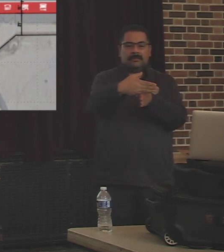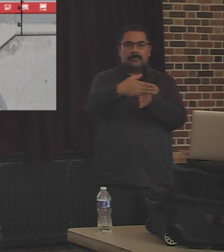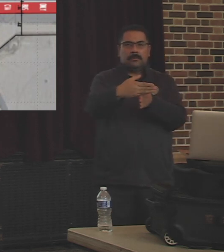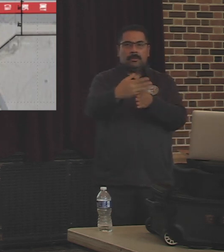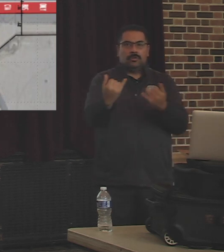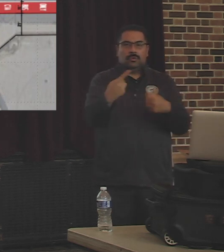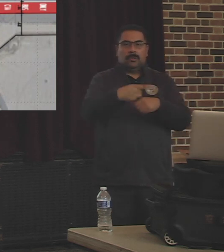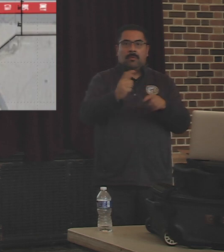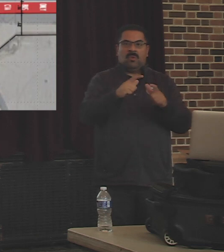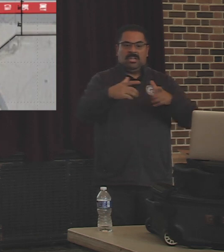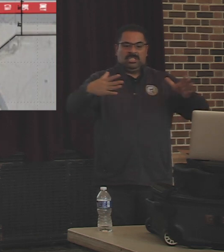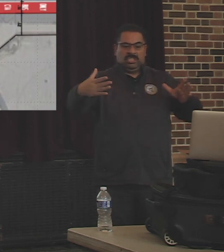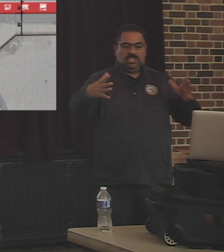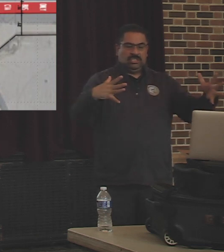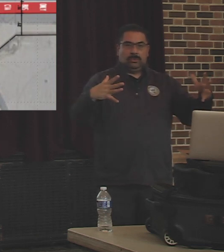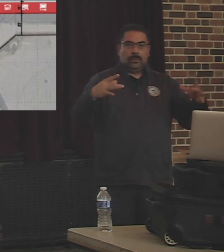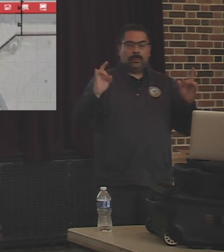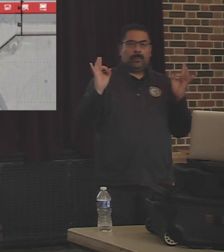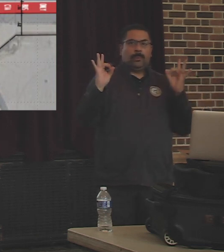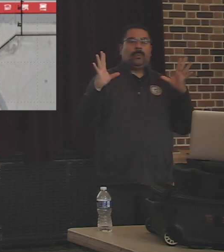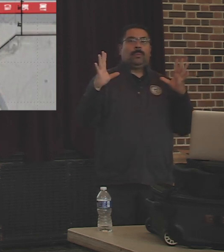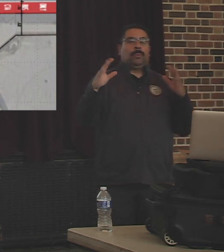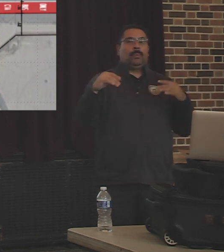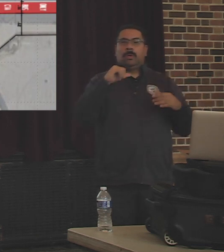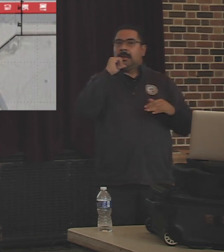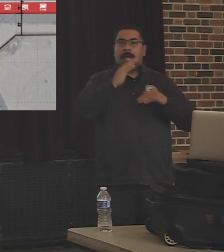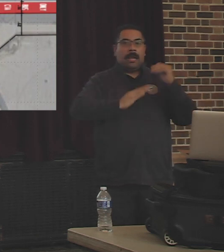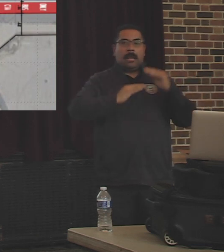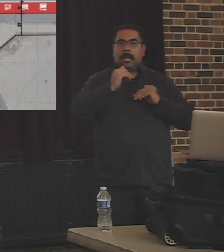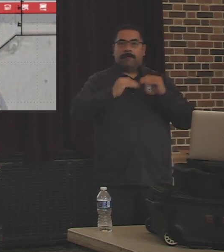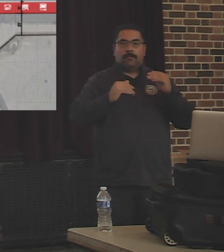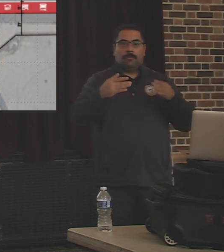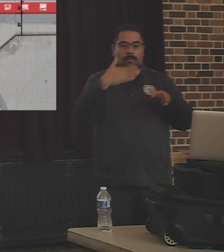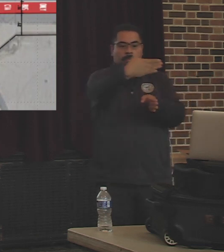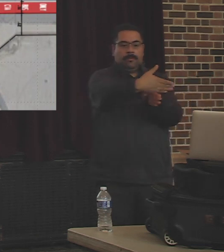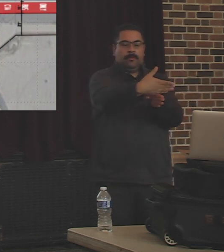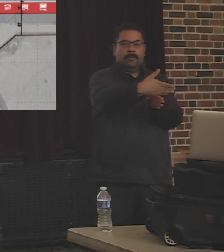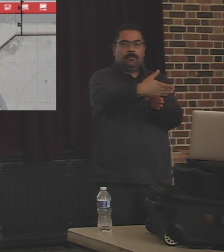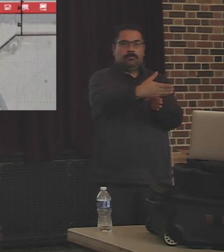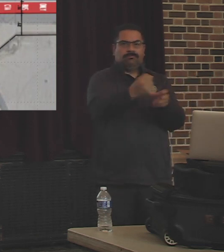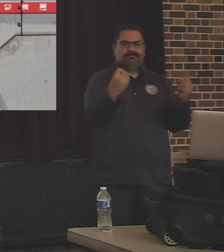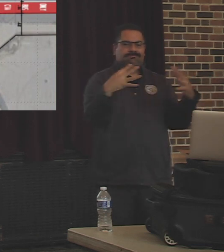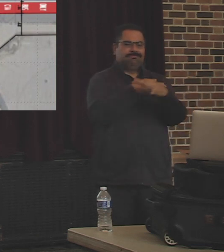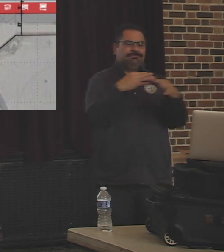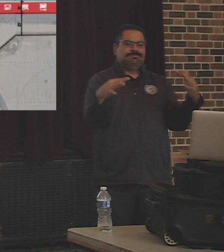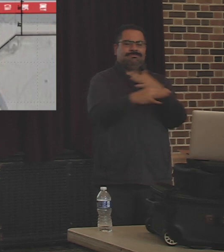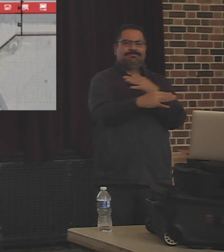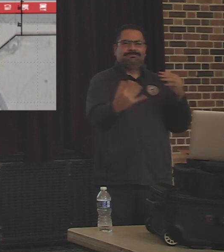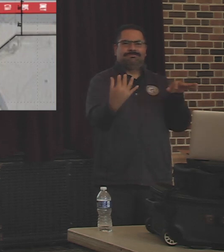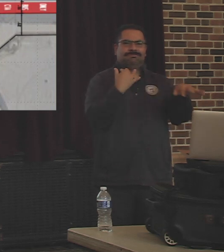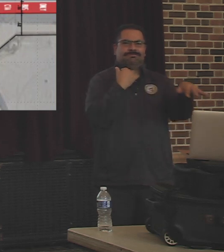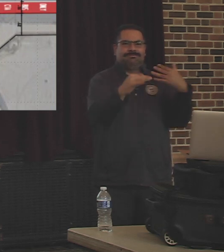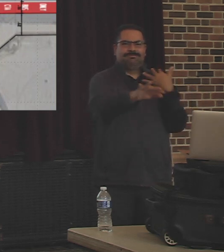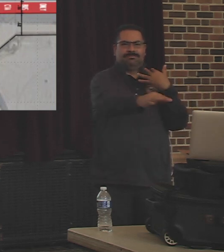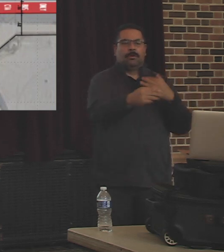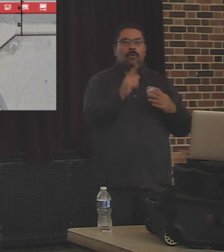a very big, chaotic, uncomfortable intersection for everybody. So there's a lot of really cool improvements that'll